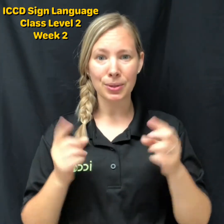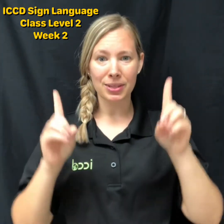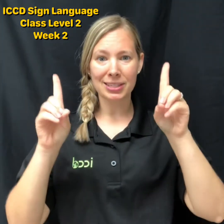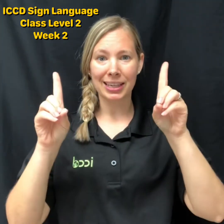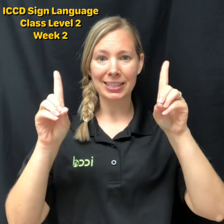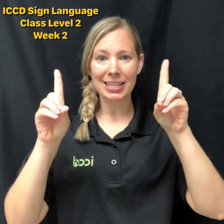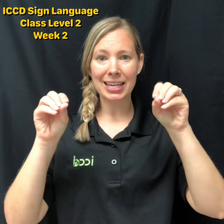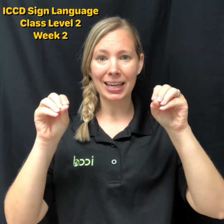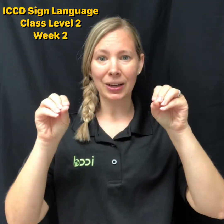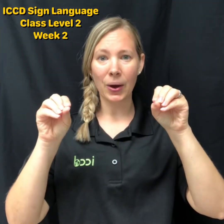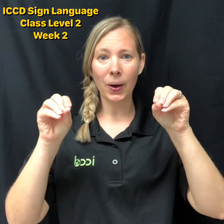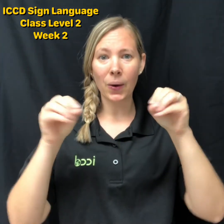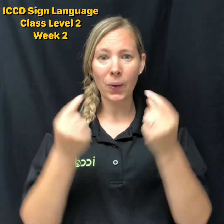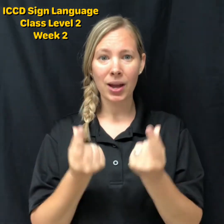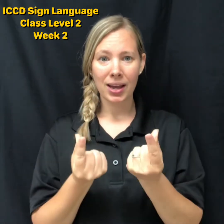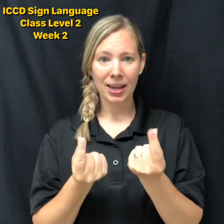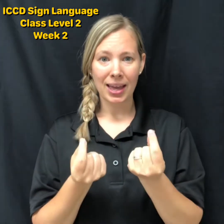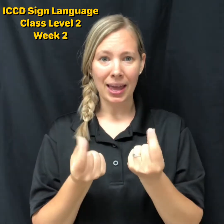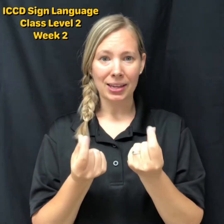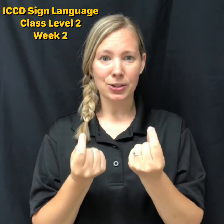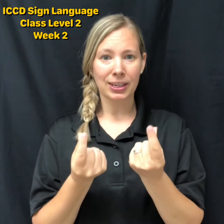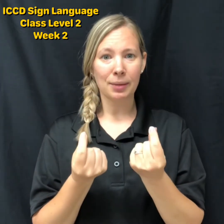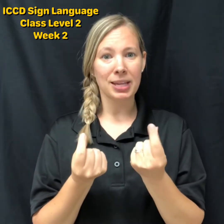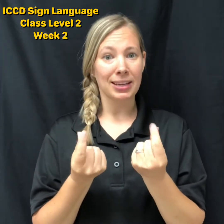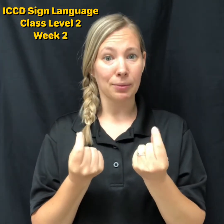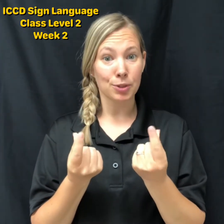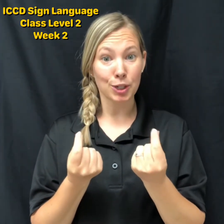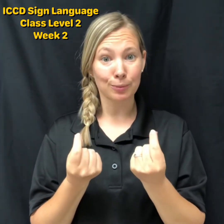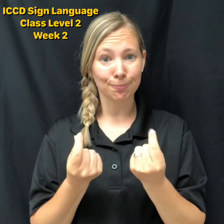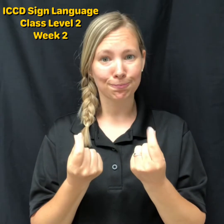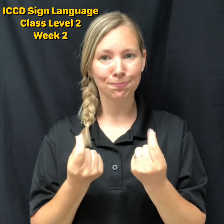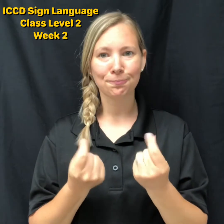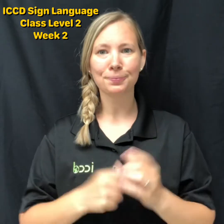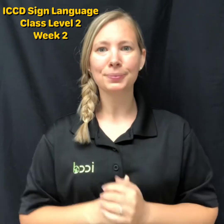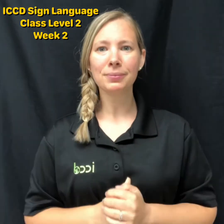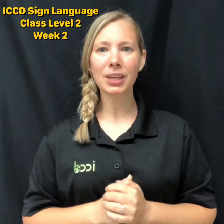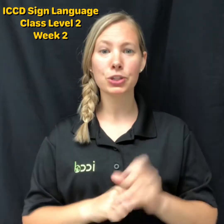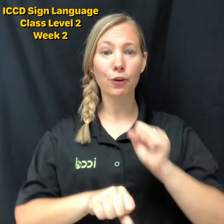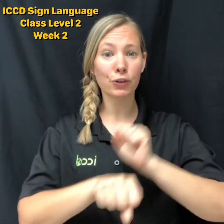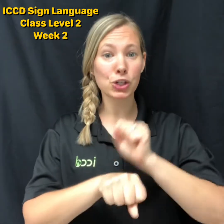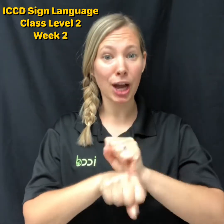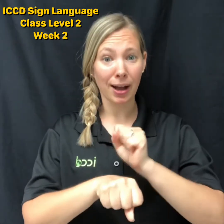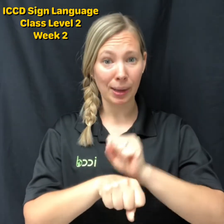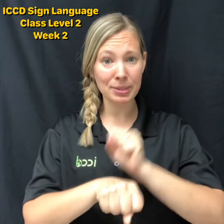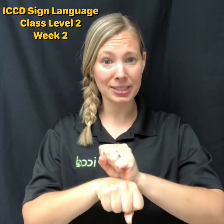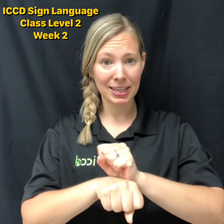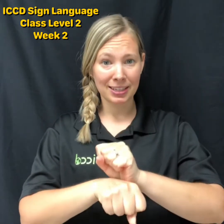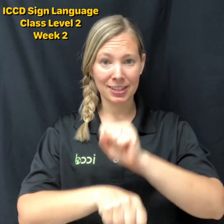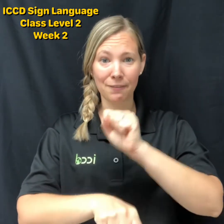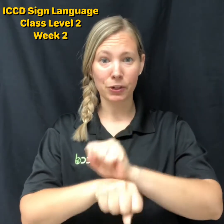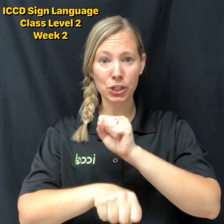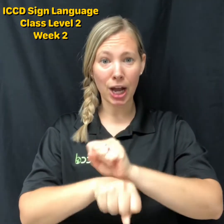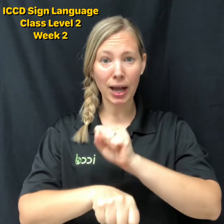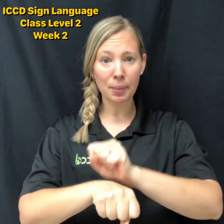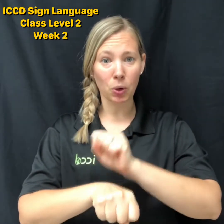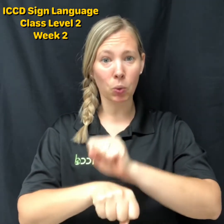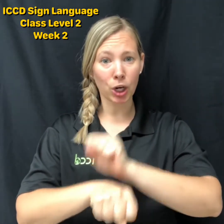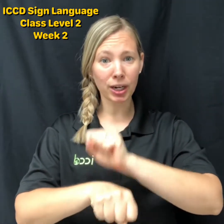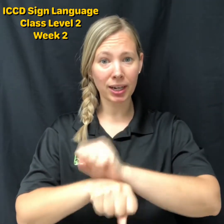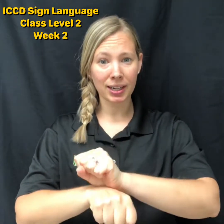like a D and an O and turning it upside down, do. So for jobs, sign for job or work,